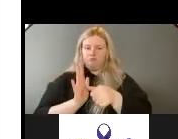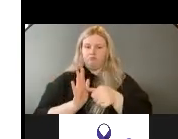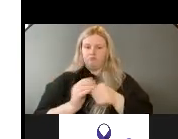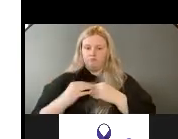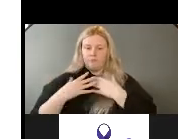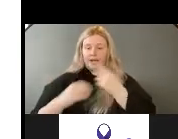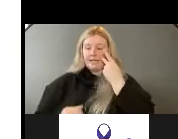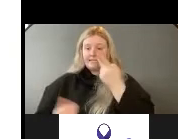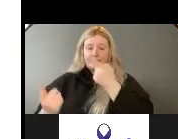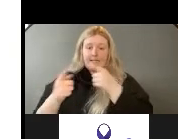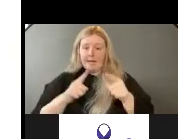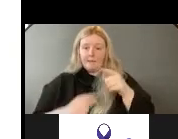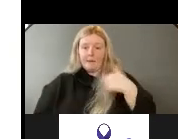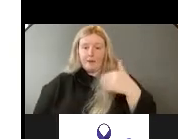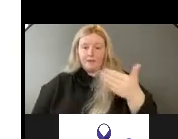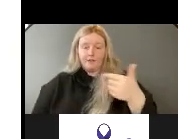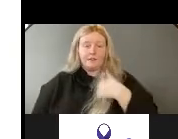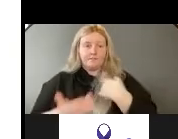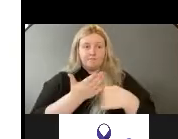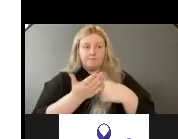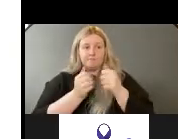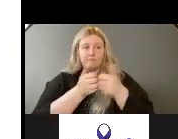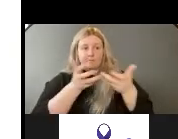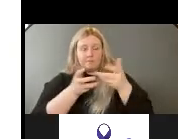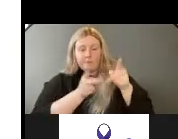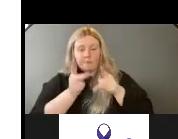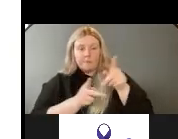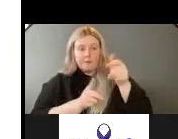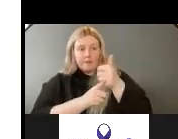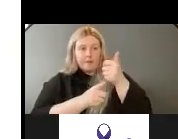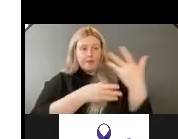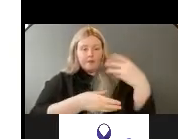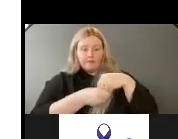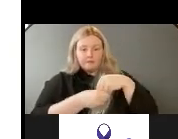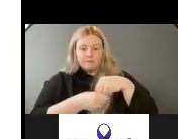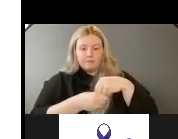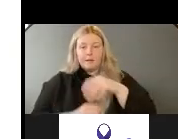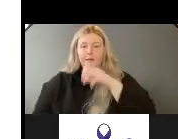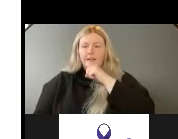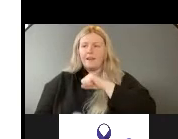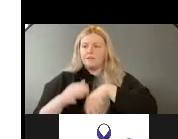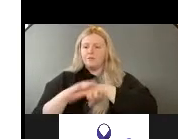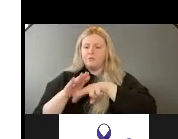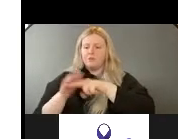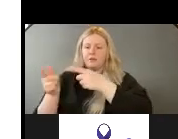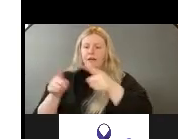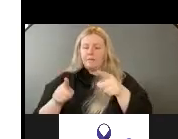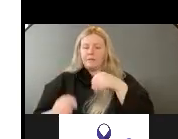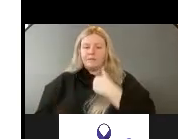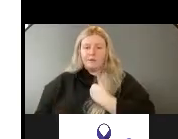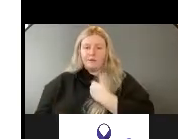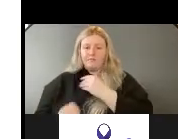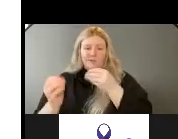talk to these dedicated people who give their time to it. You know, ageism happens by not funding things that